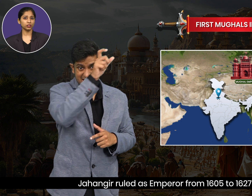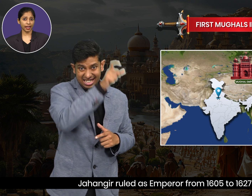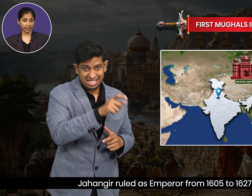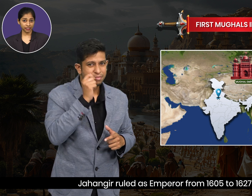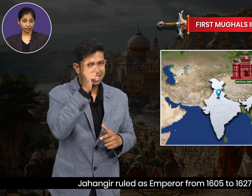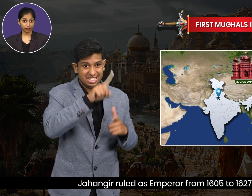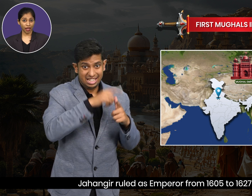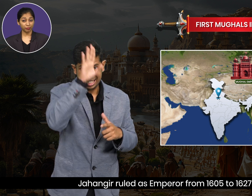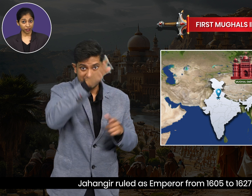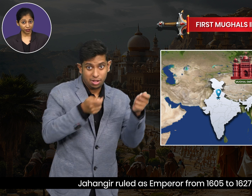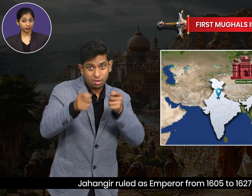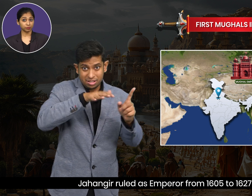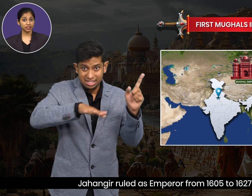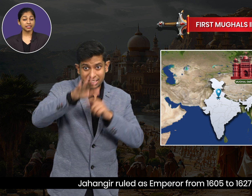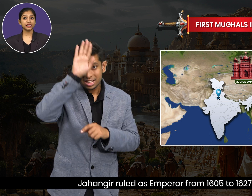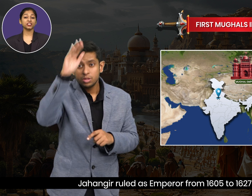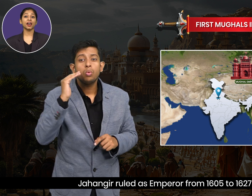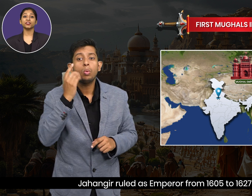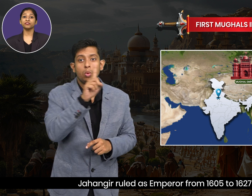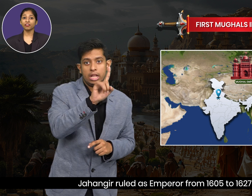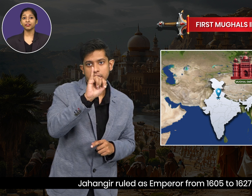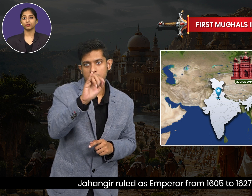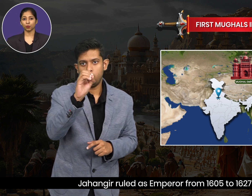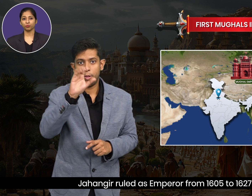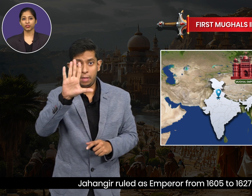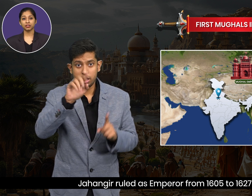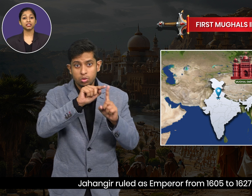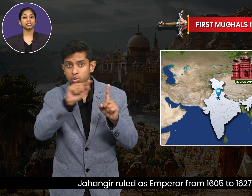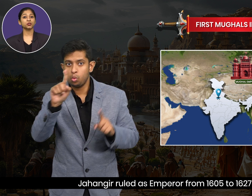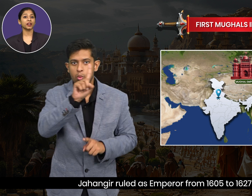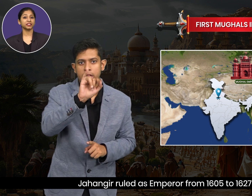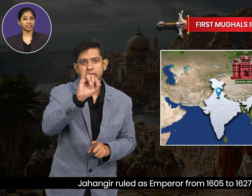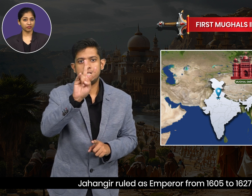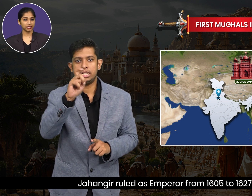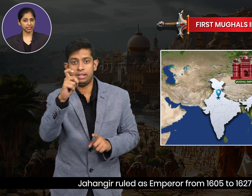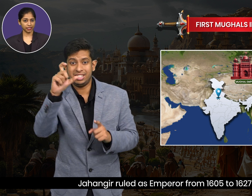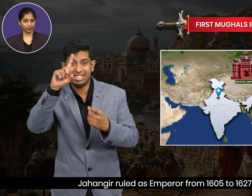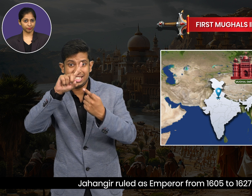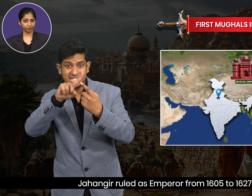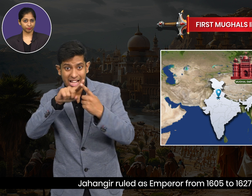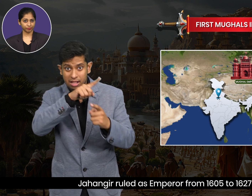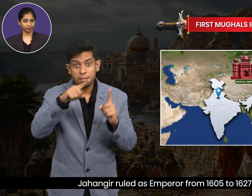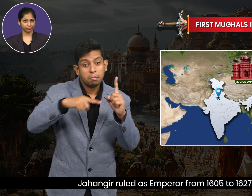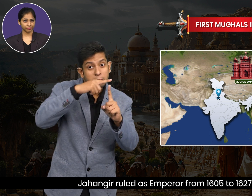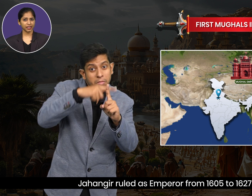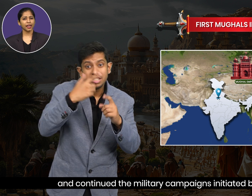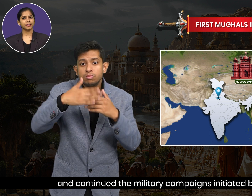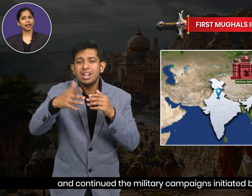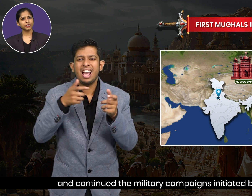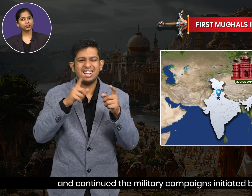Jahangir ruled as emperor from 1605 to 1627 CE.